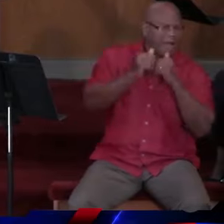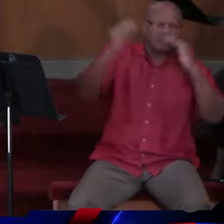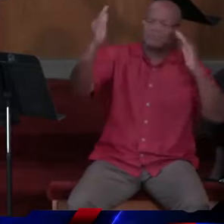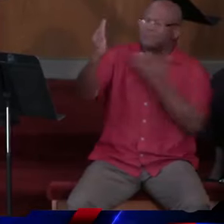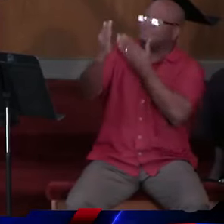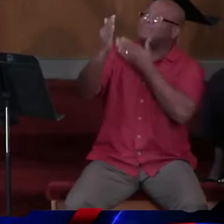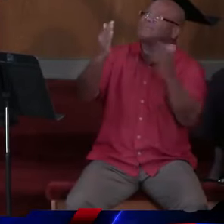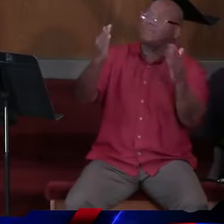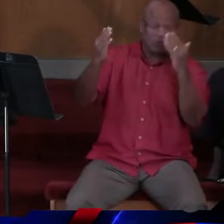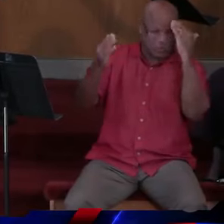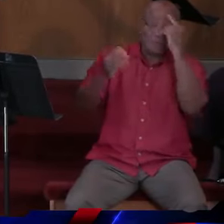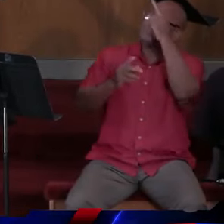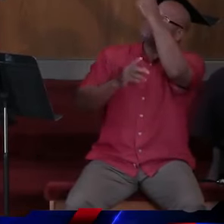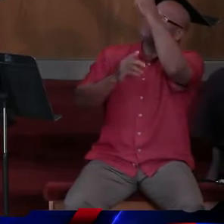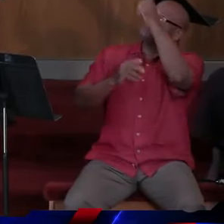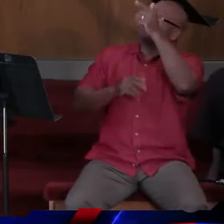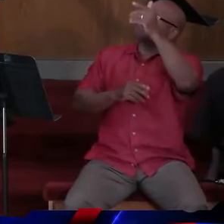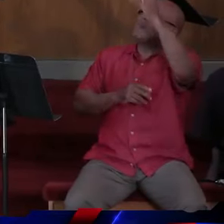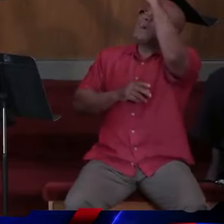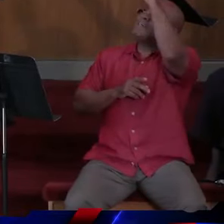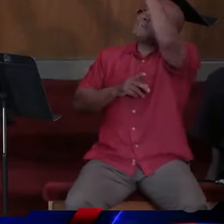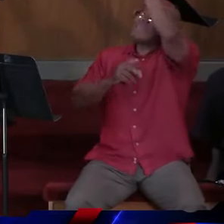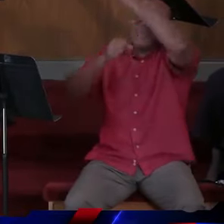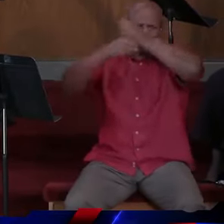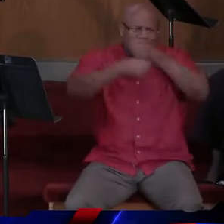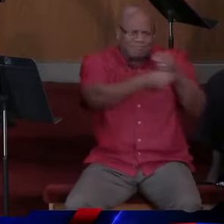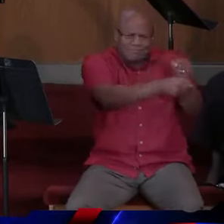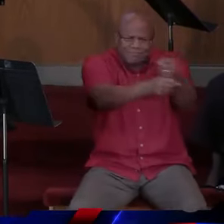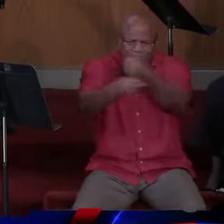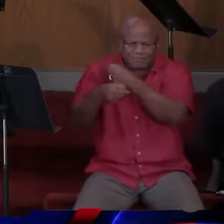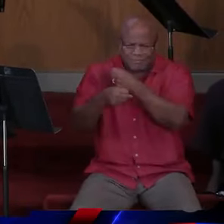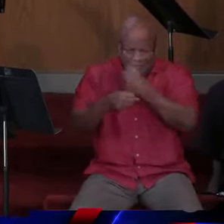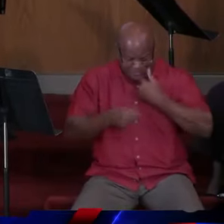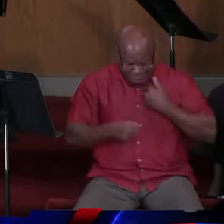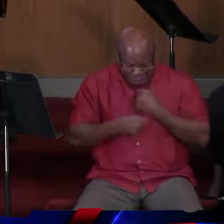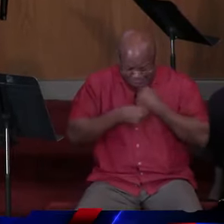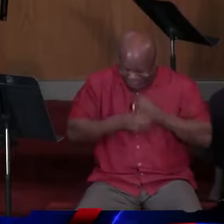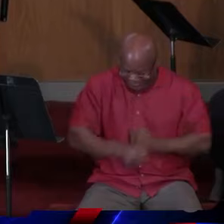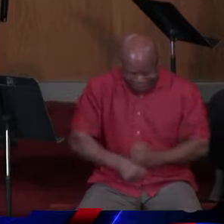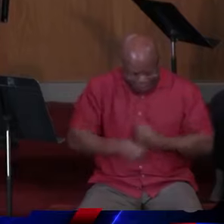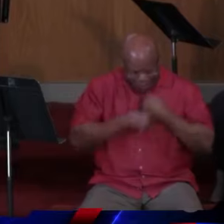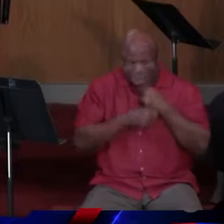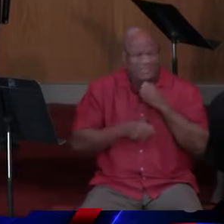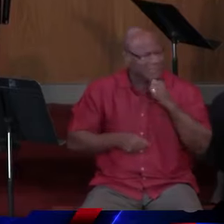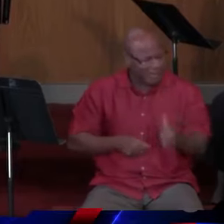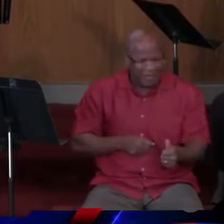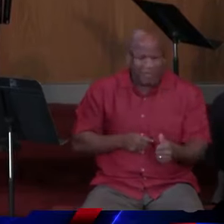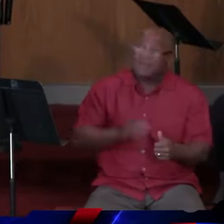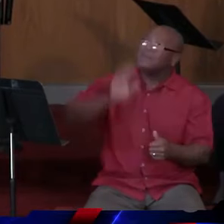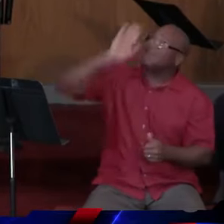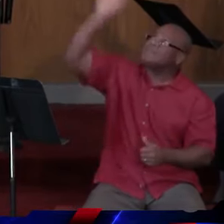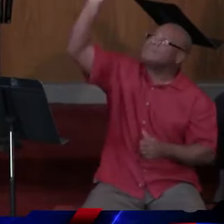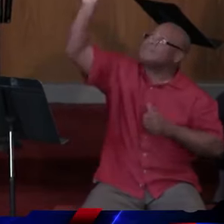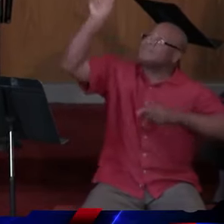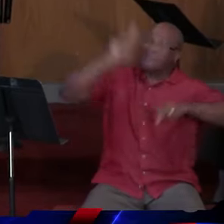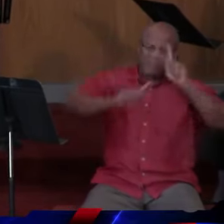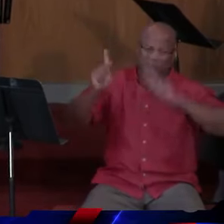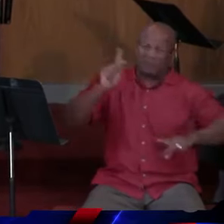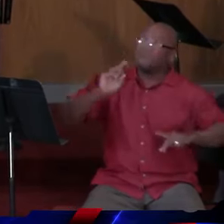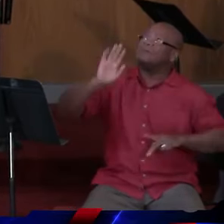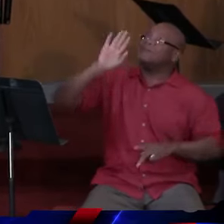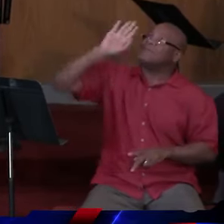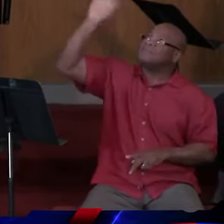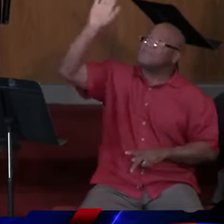God. It is he who has made us, and we not of ourselves. We are his people and